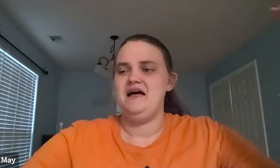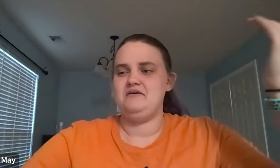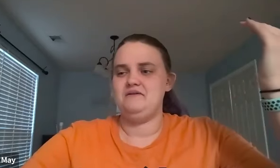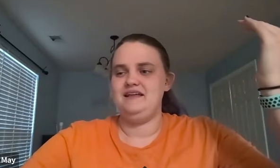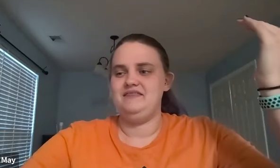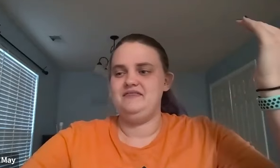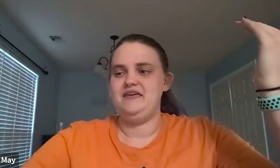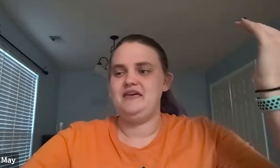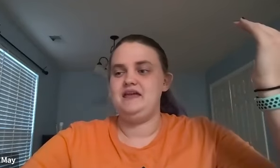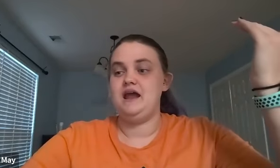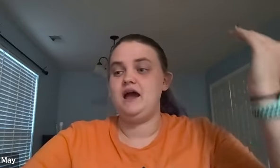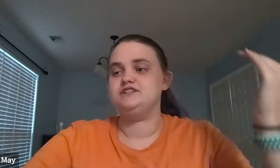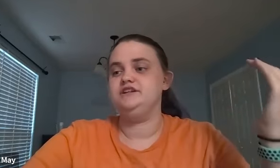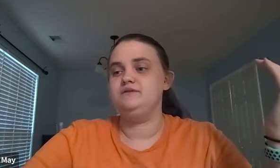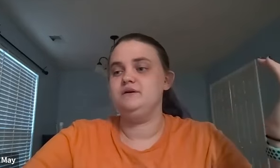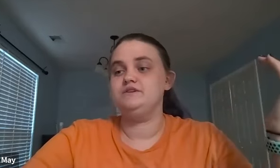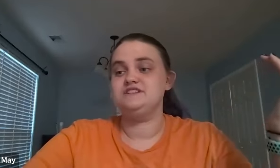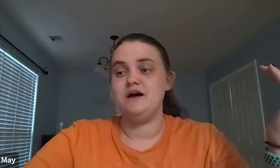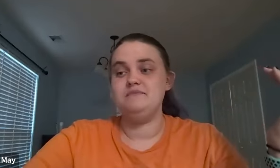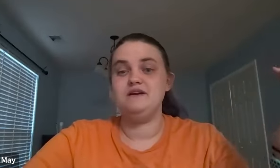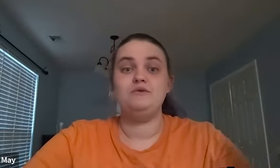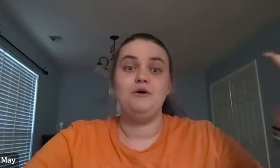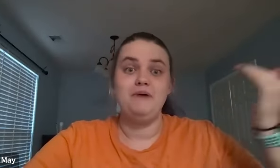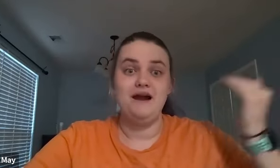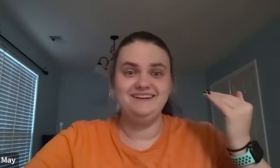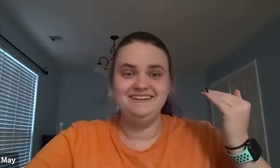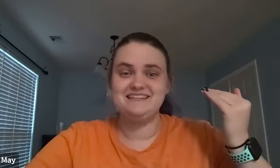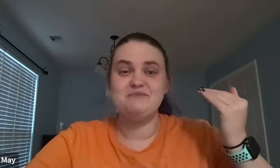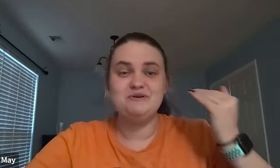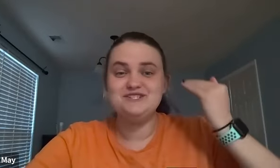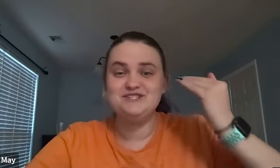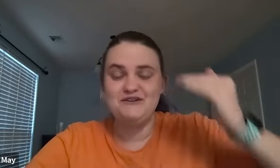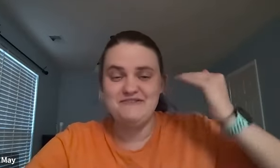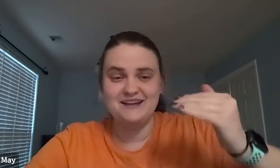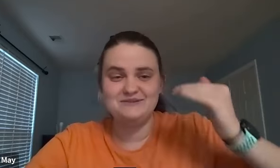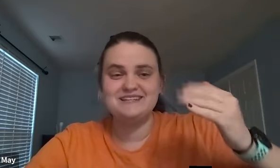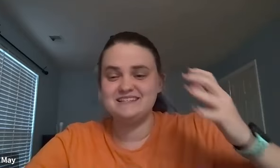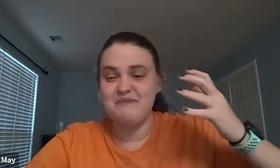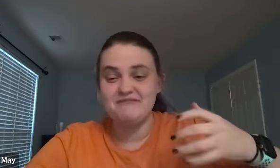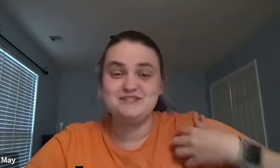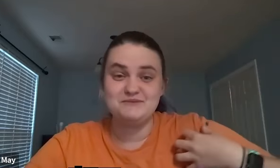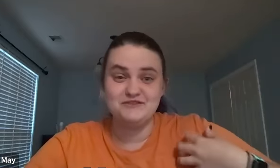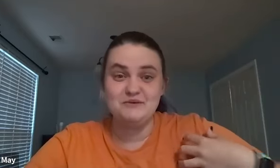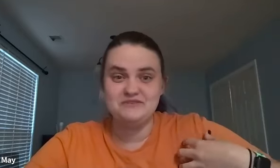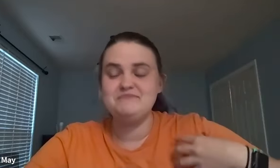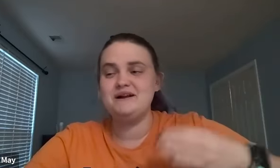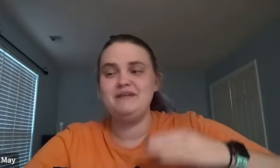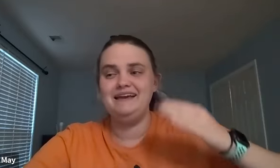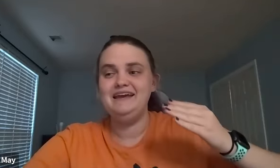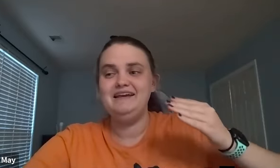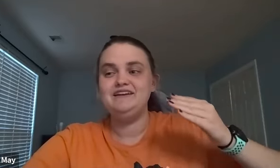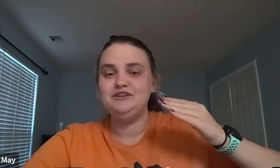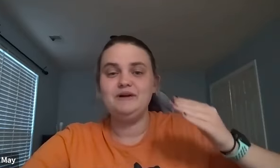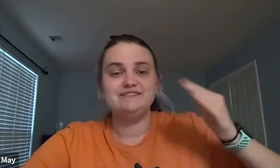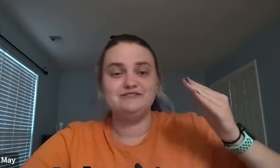All right, then actually, you know what? We'll stop there and we'll go back because I'm going so fast with these because I'm having so much fun with them, but I'm like, you guys are